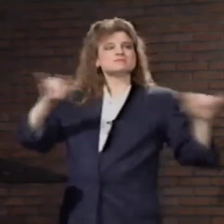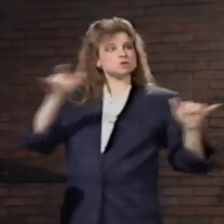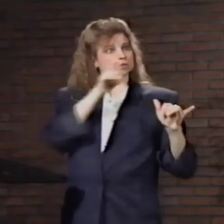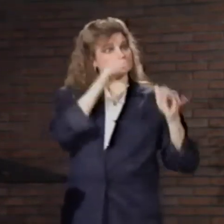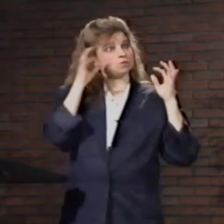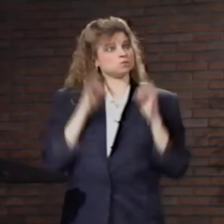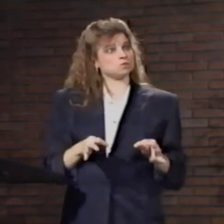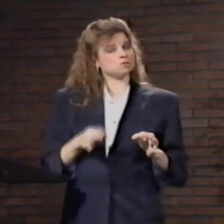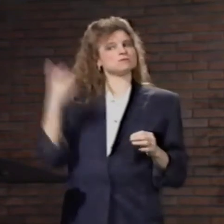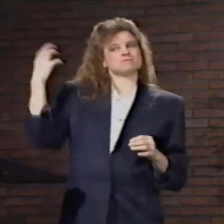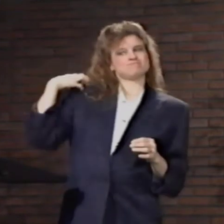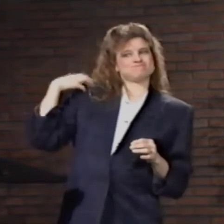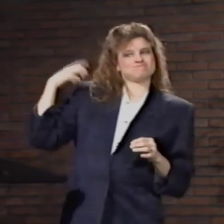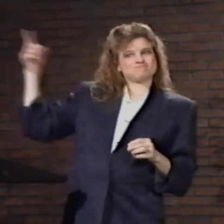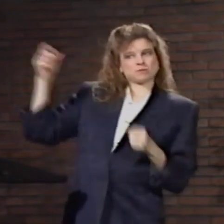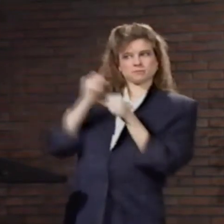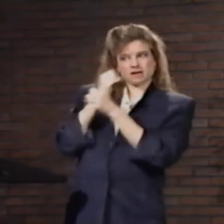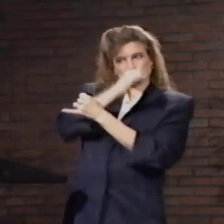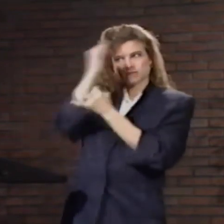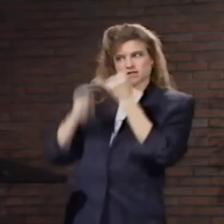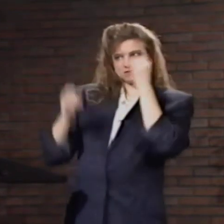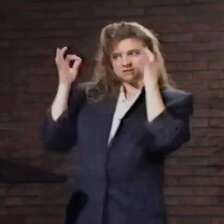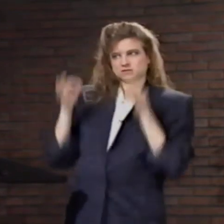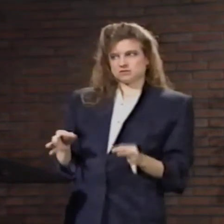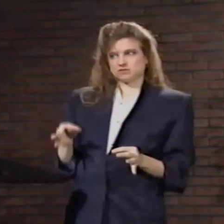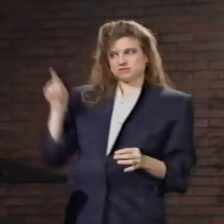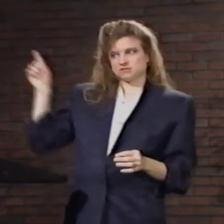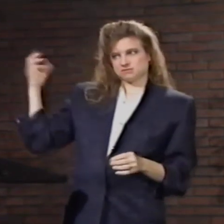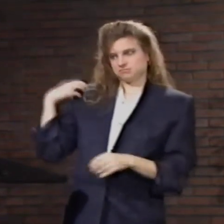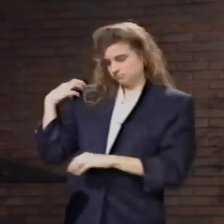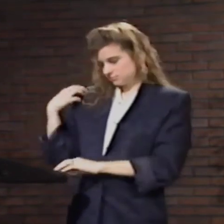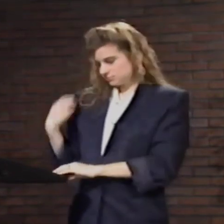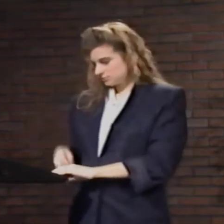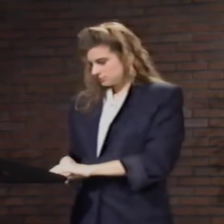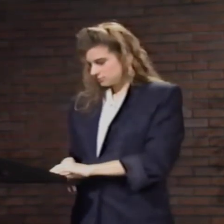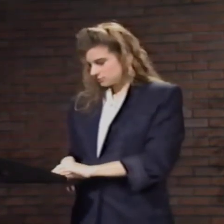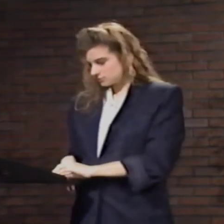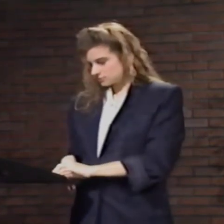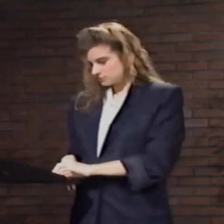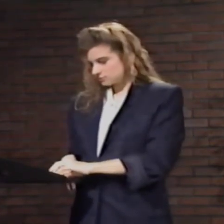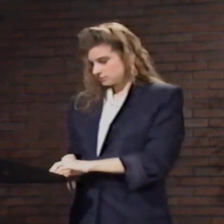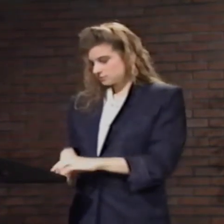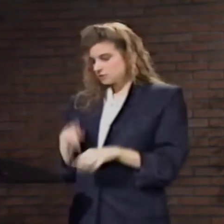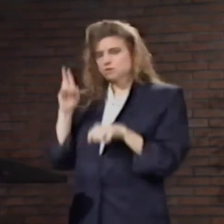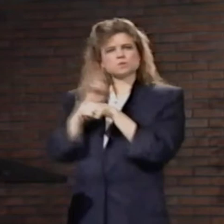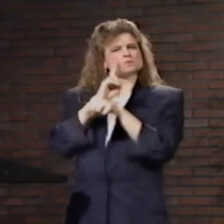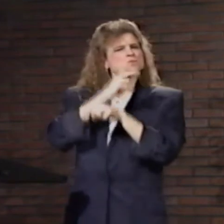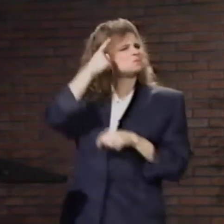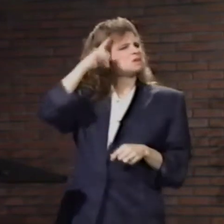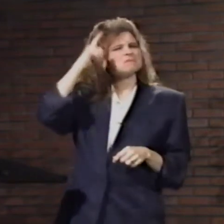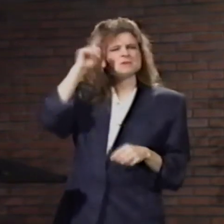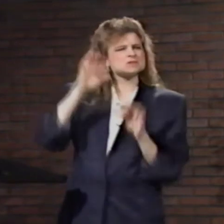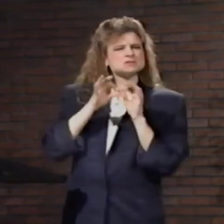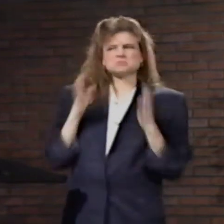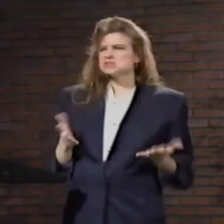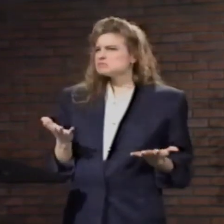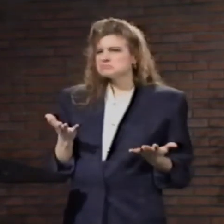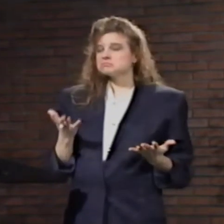So I'd like to talk about who decides when interpreters should be used. The bosses of